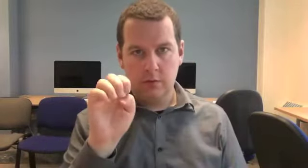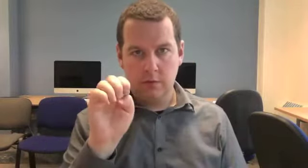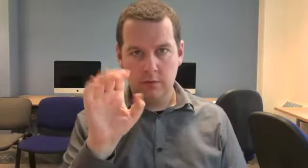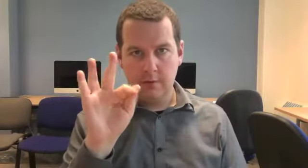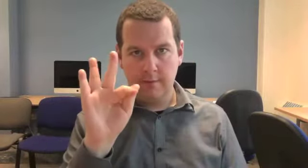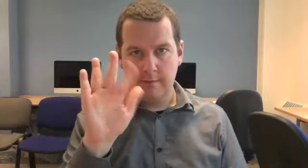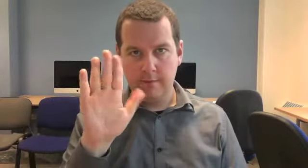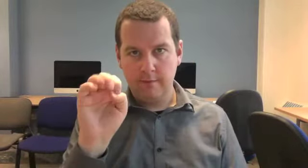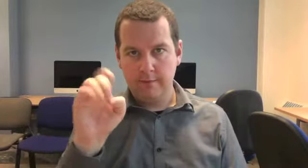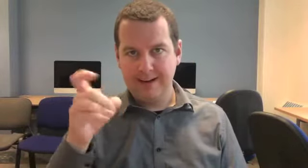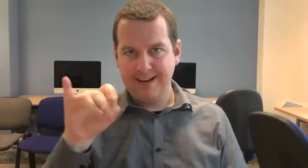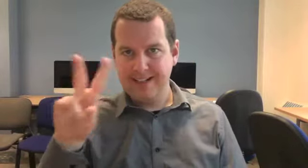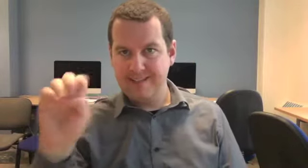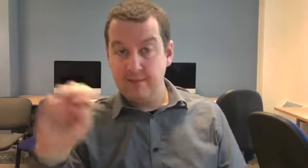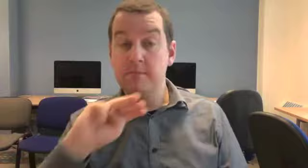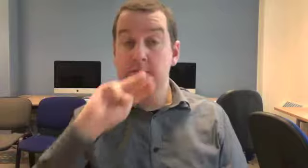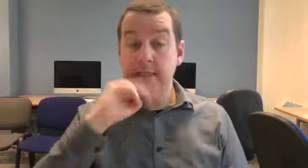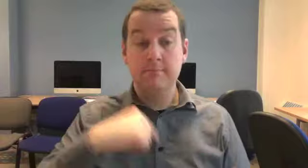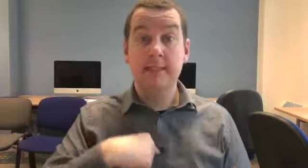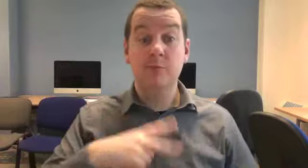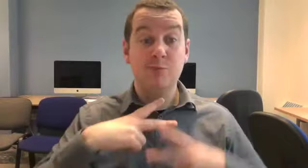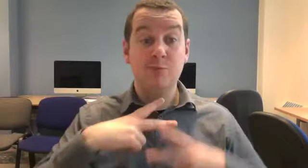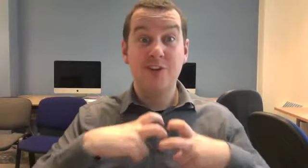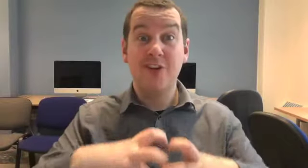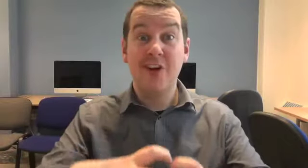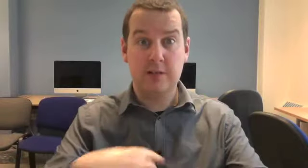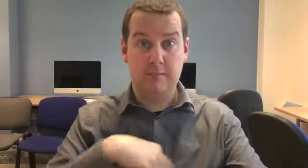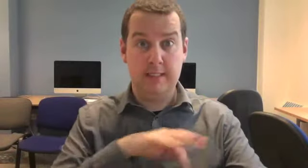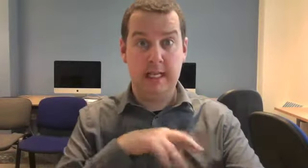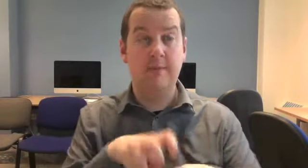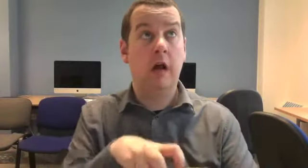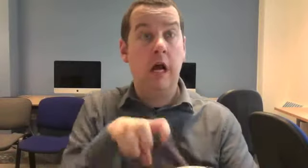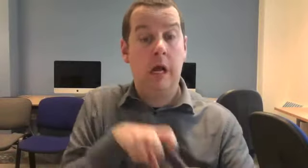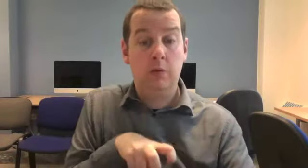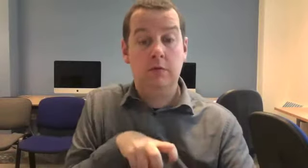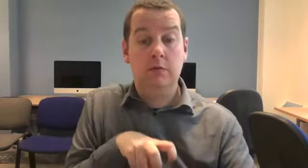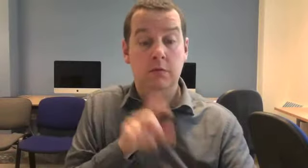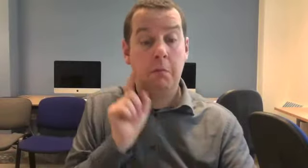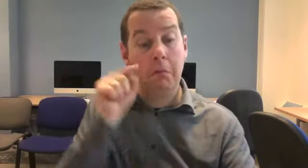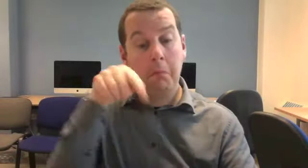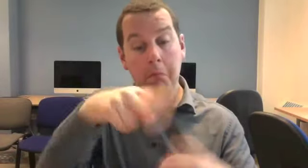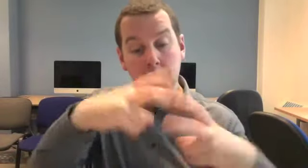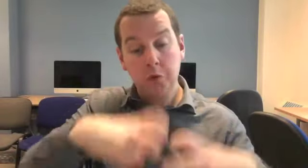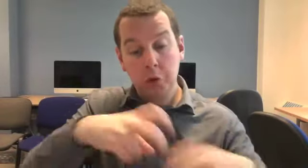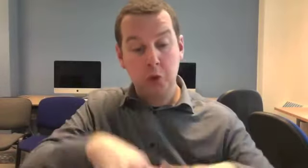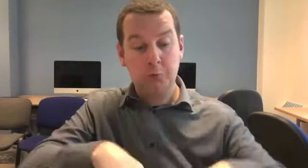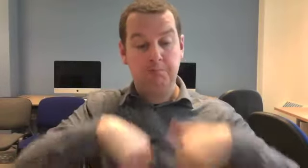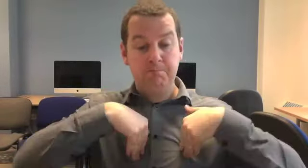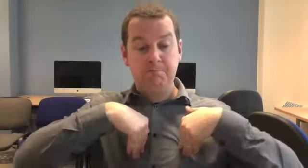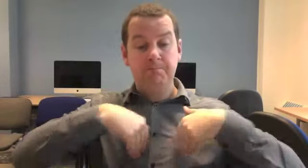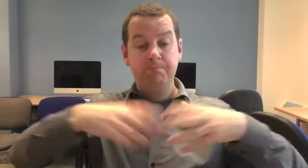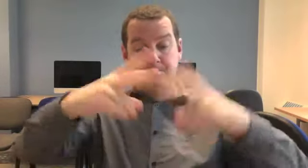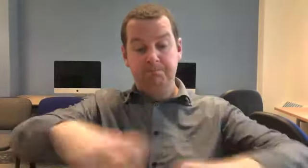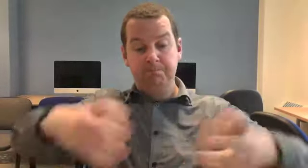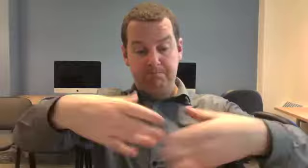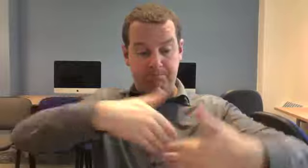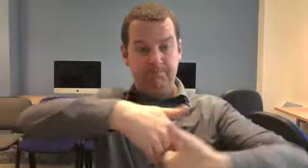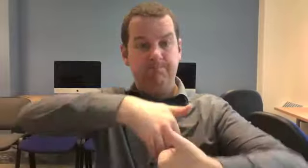bit about being reflexive in my research. I can't divorce myself from my research